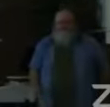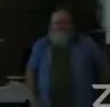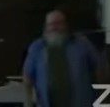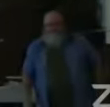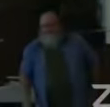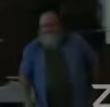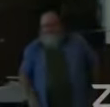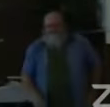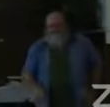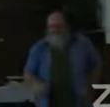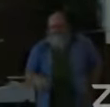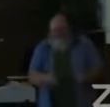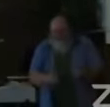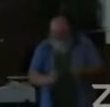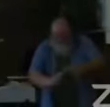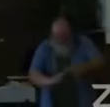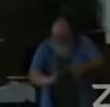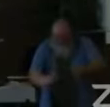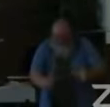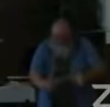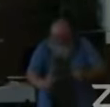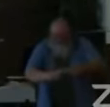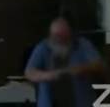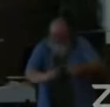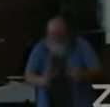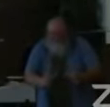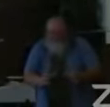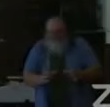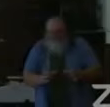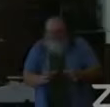you have a campfire in your backyard, you go to bed, your hair smells like smoke.